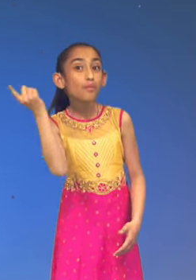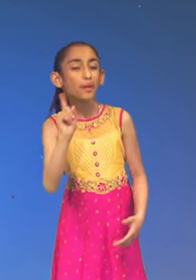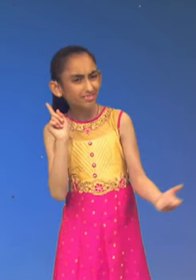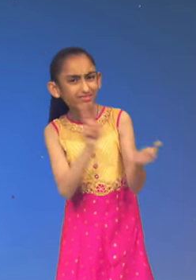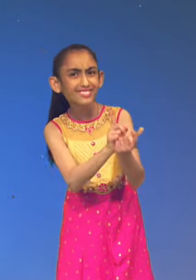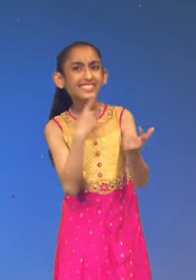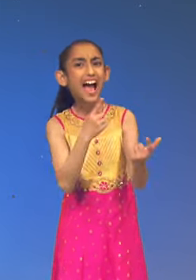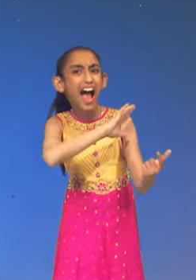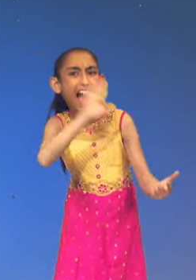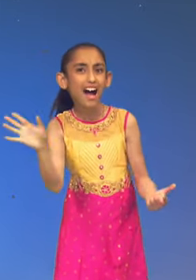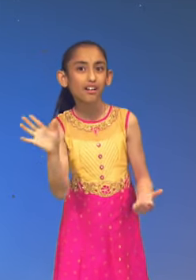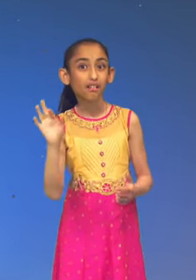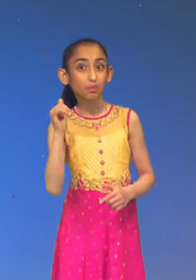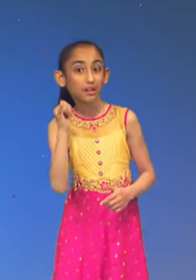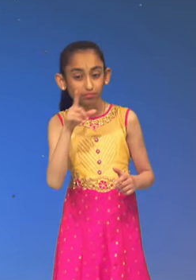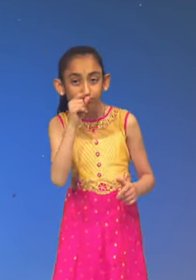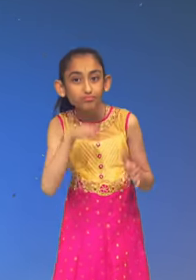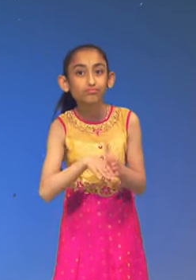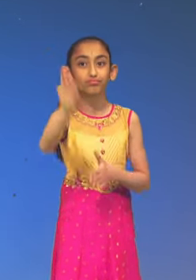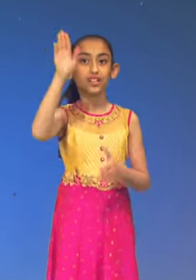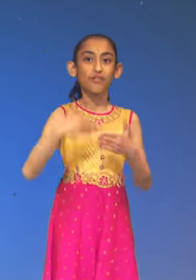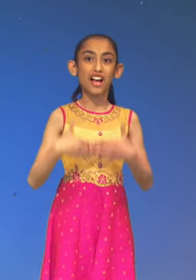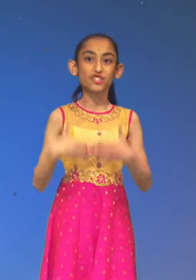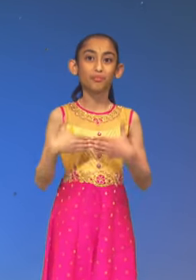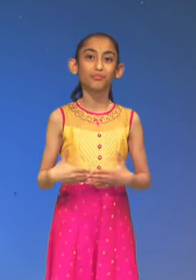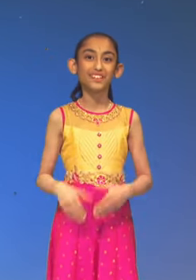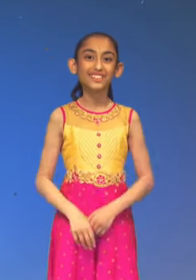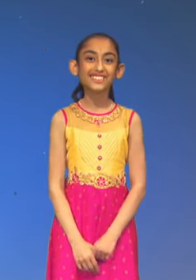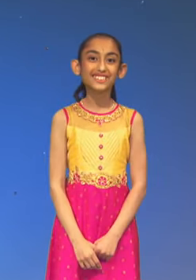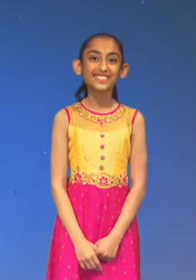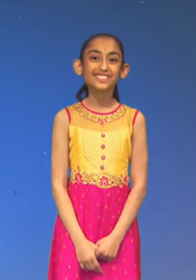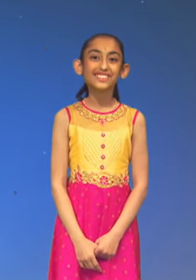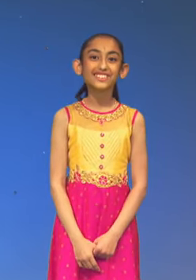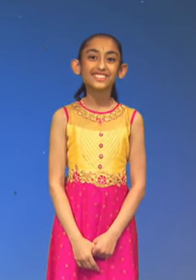hearing, go say hi. It could be the start of a great new friendship.